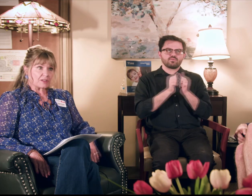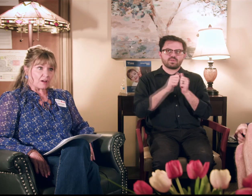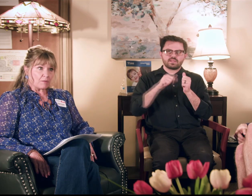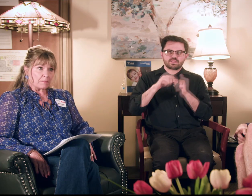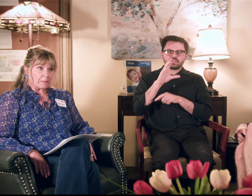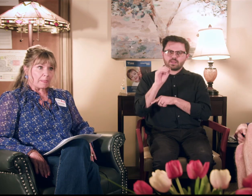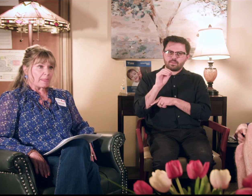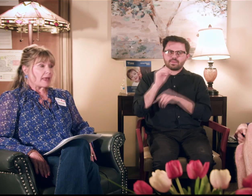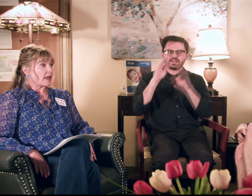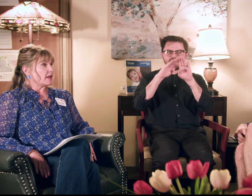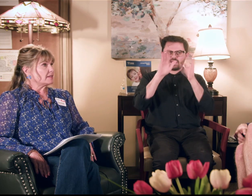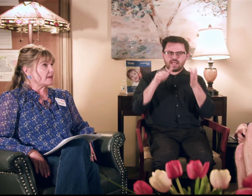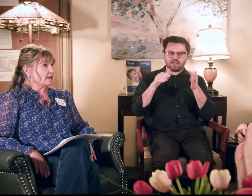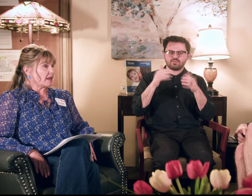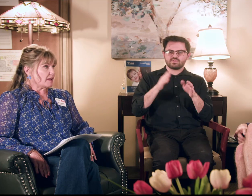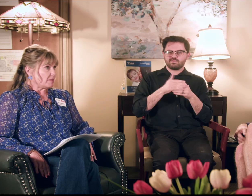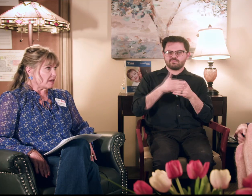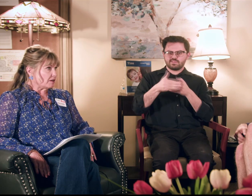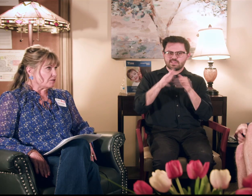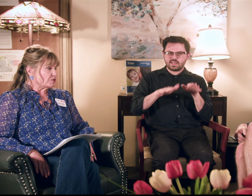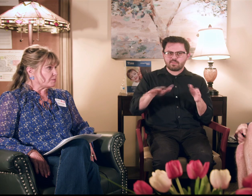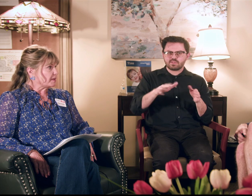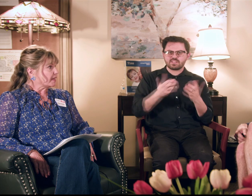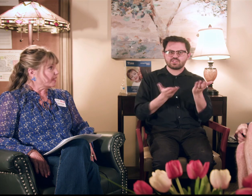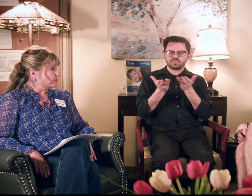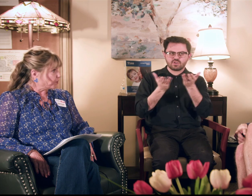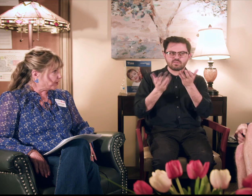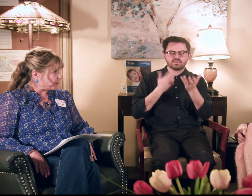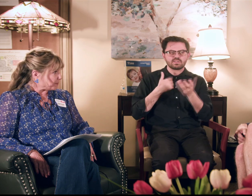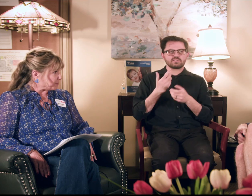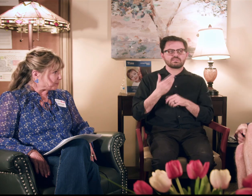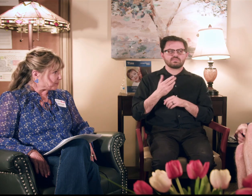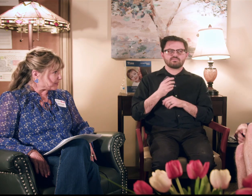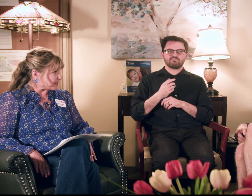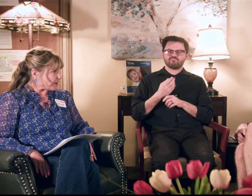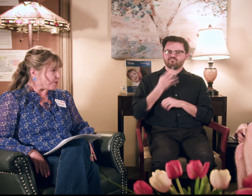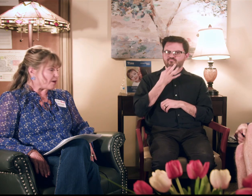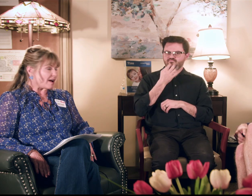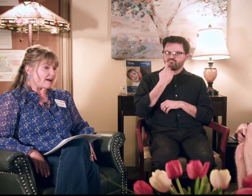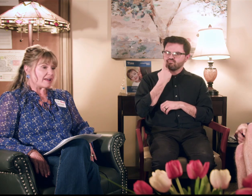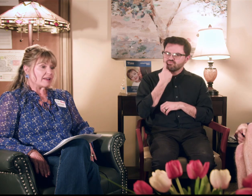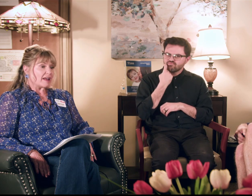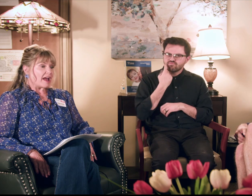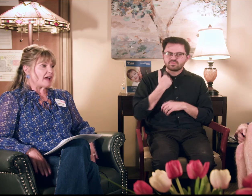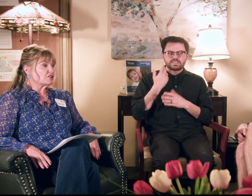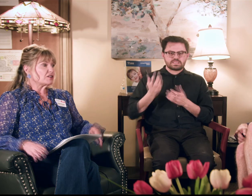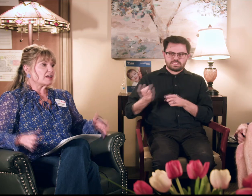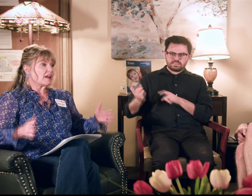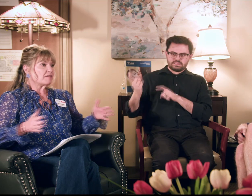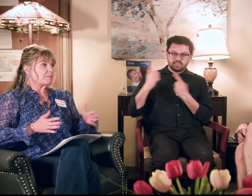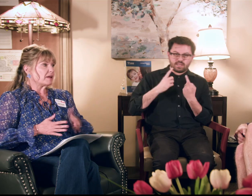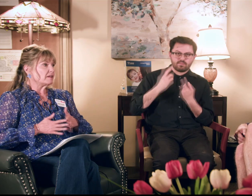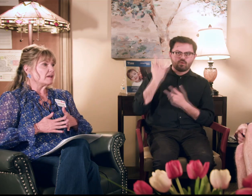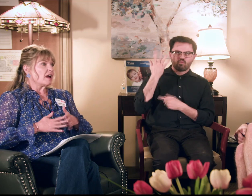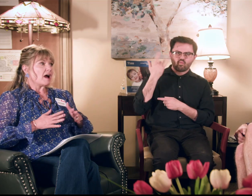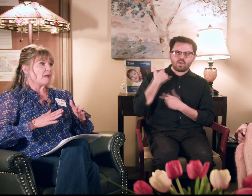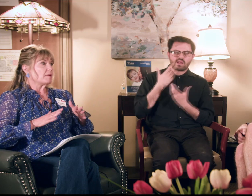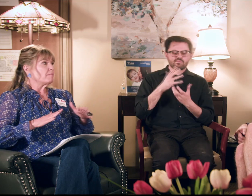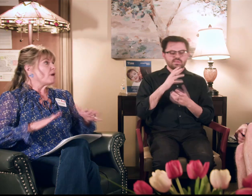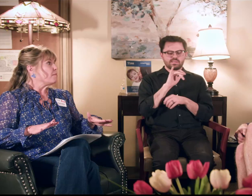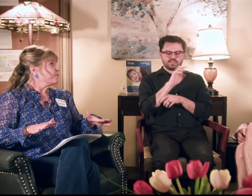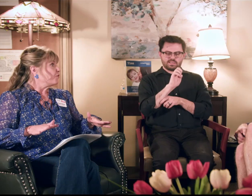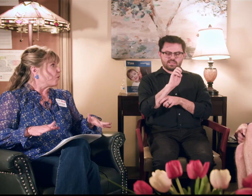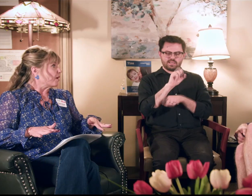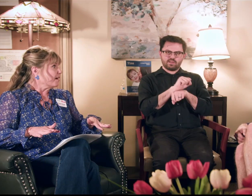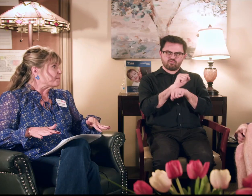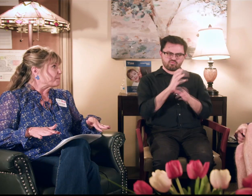over 8 years ago, and I came here to be a caseworker. So I actually